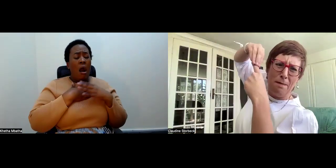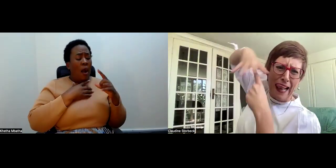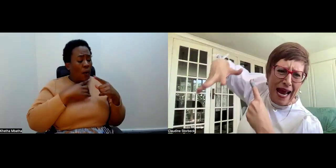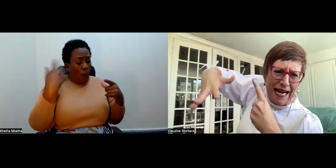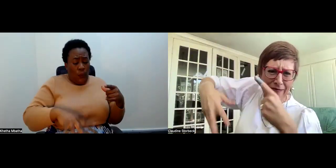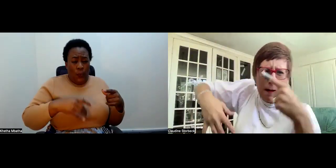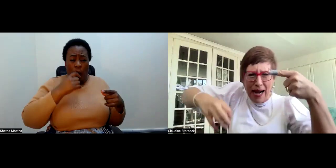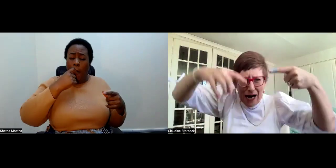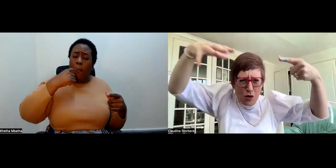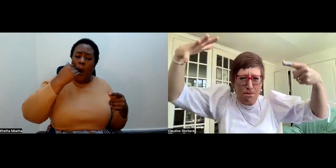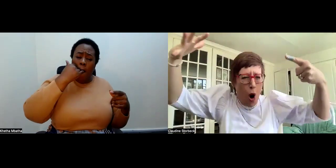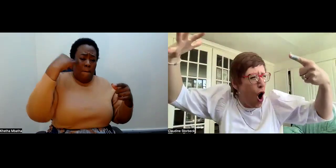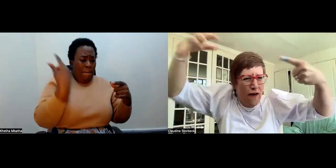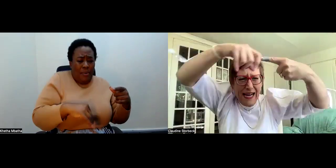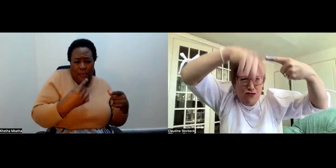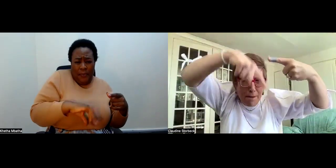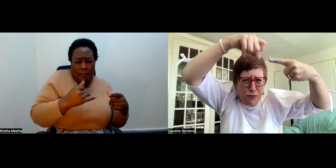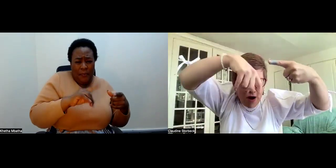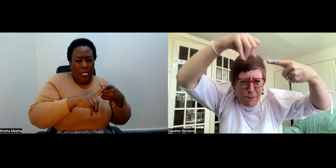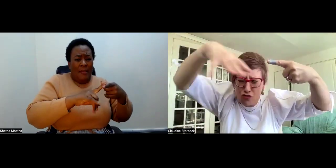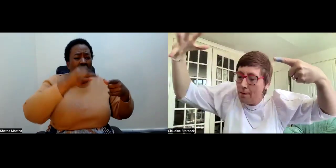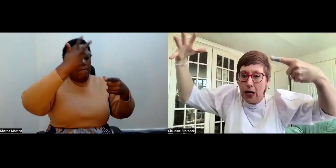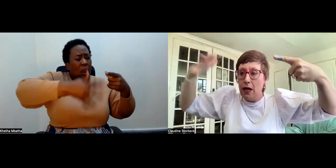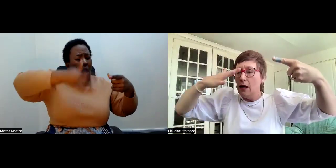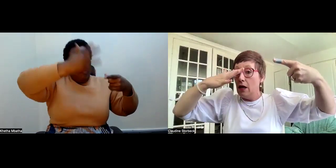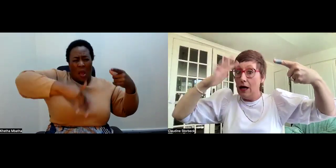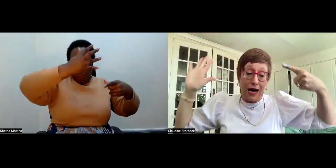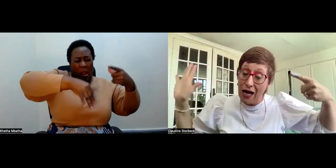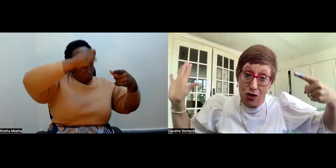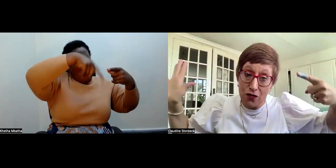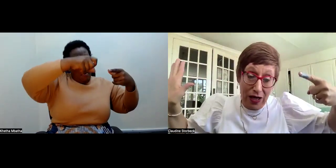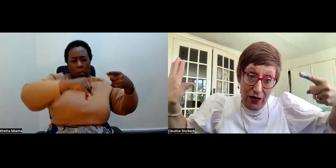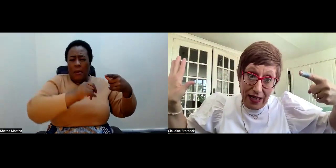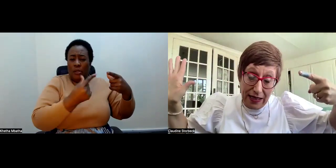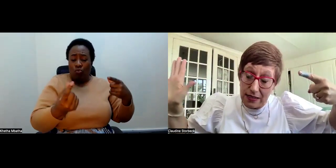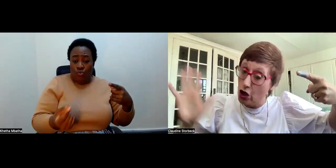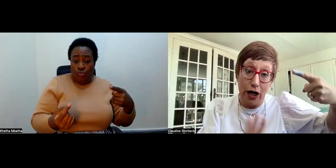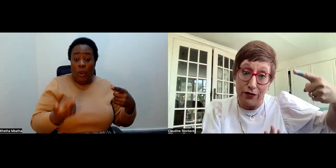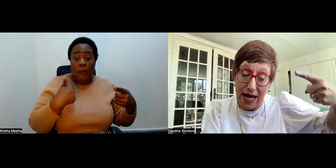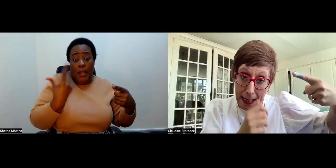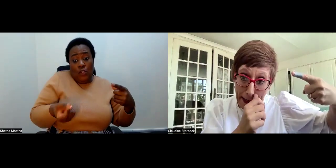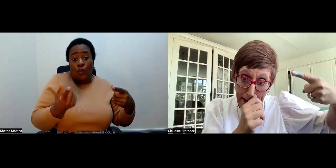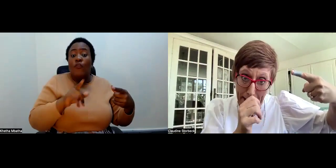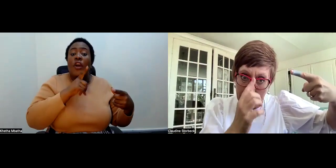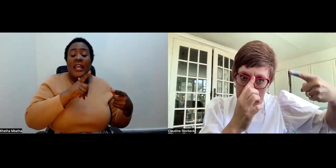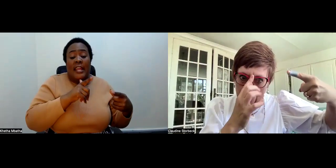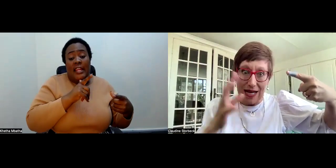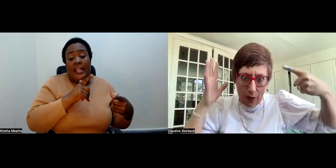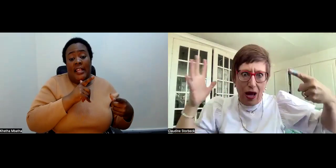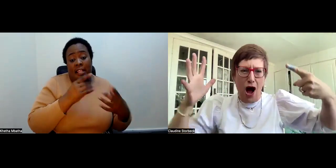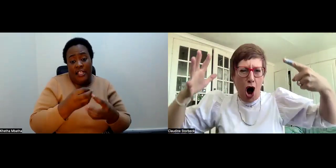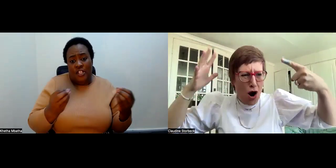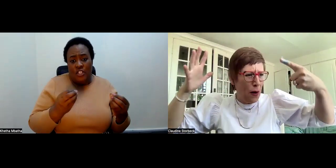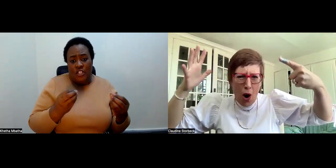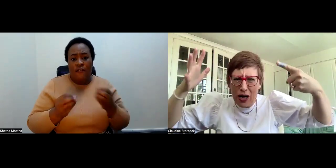and it was bleeding. The blood was pouring, drip, drip, drip. I do this for hearing kids, not only for signing. So it's